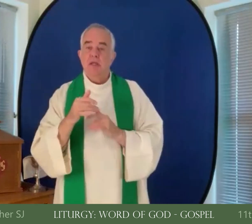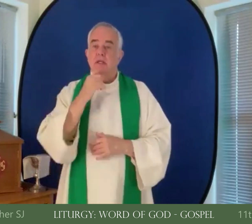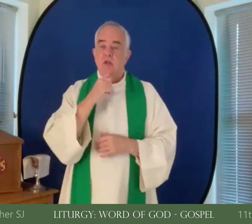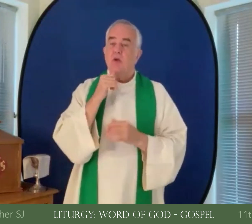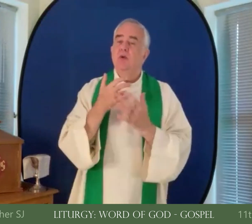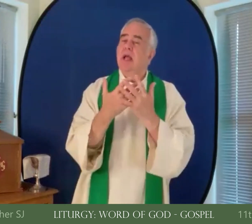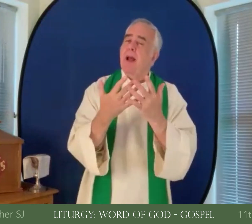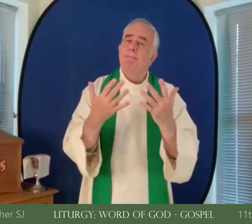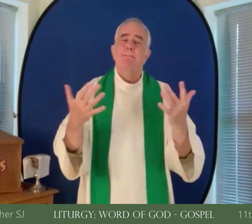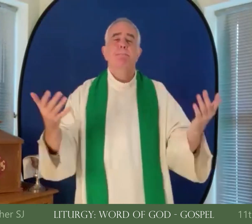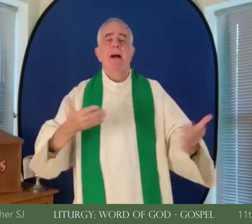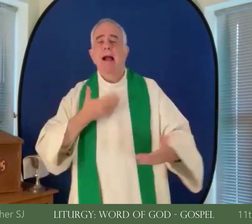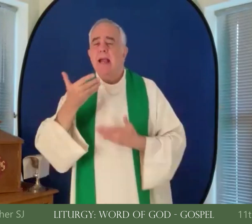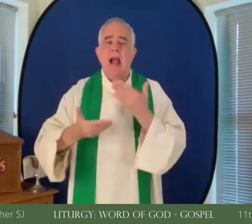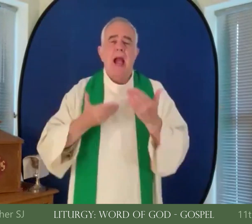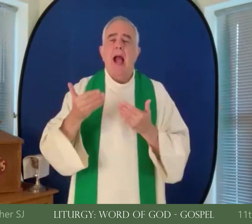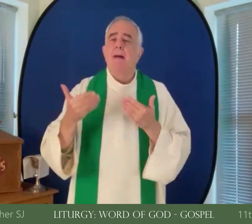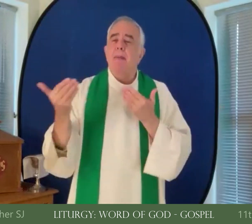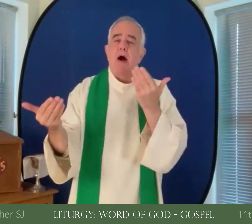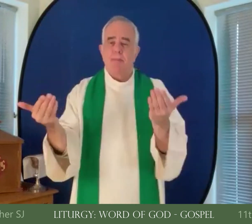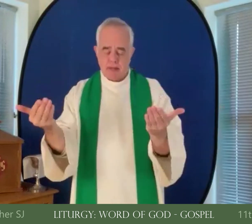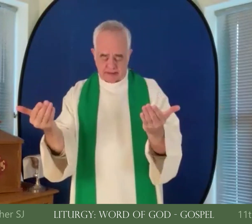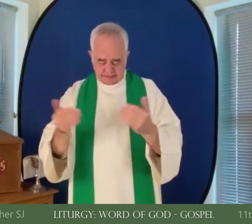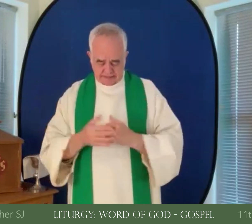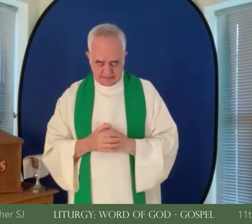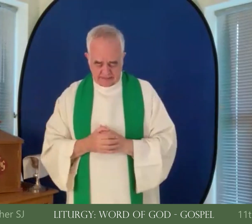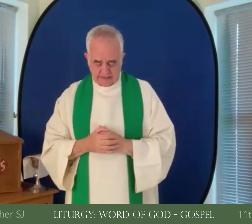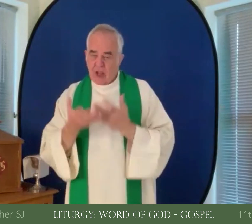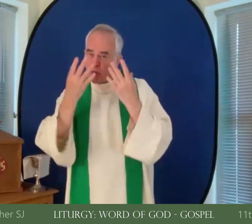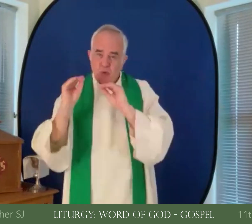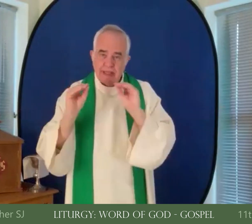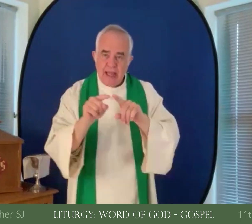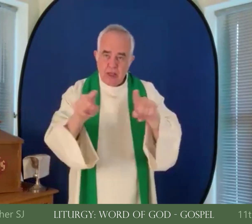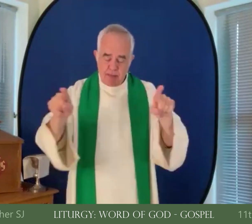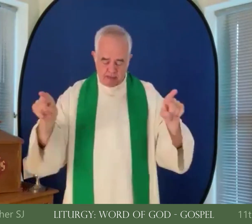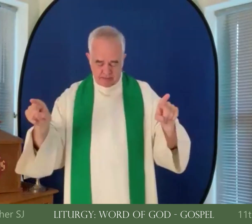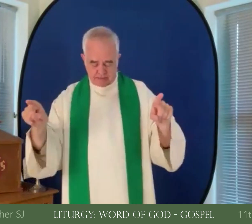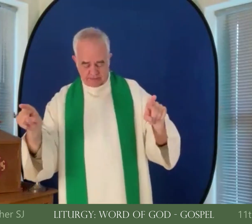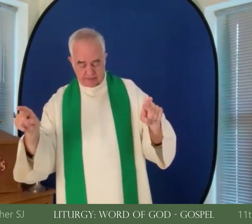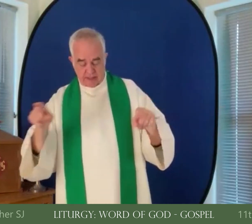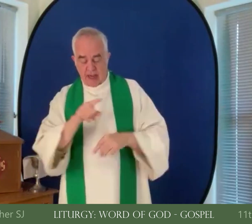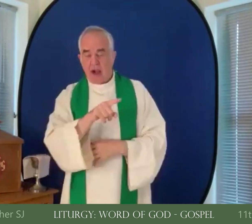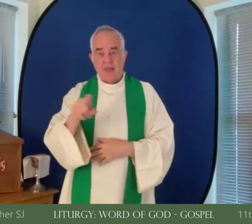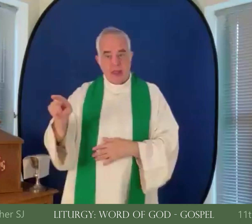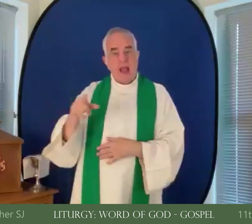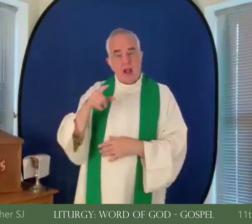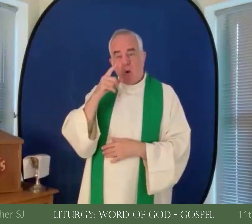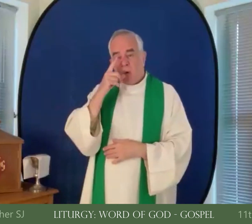Jesus used many parables to keep people they